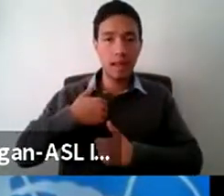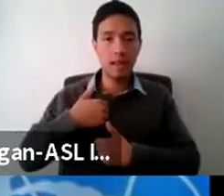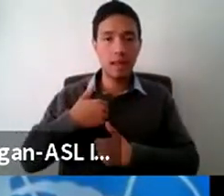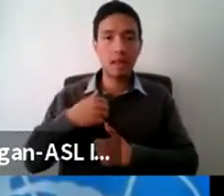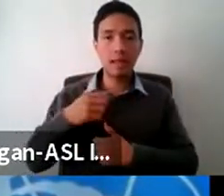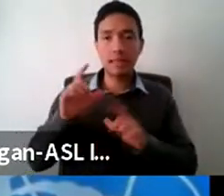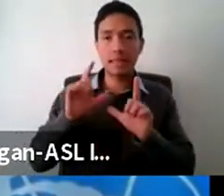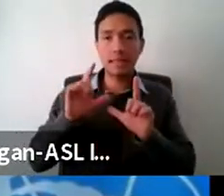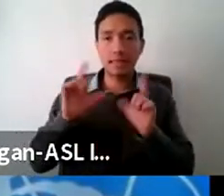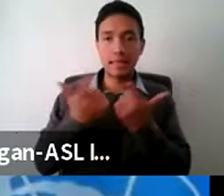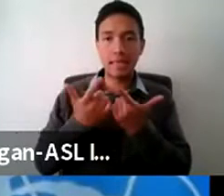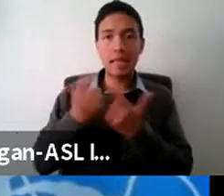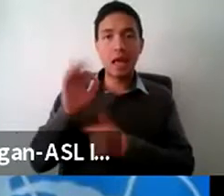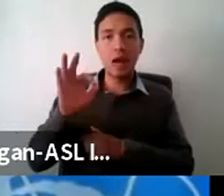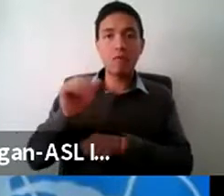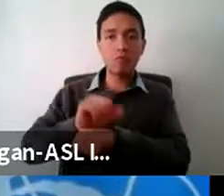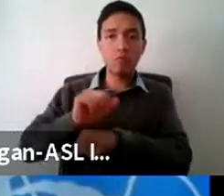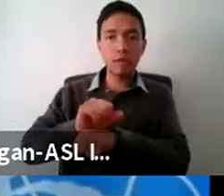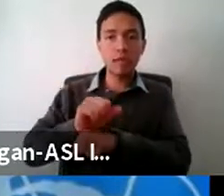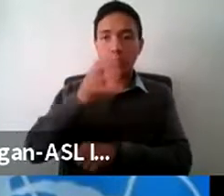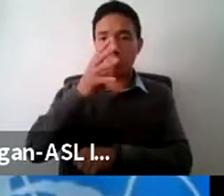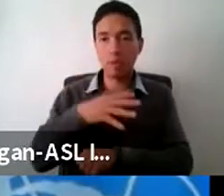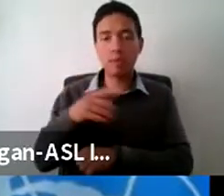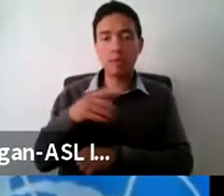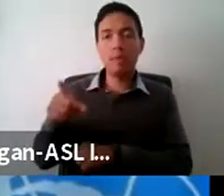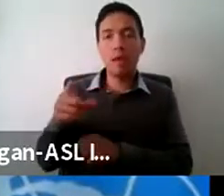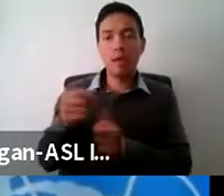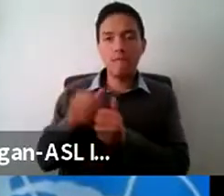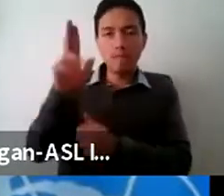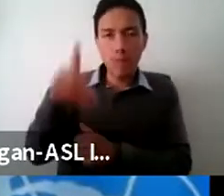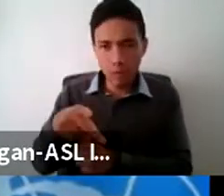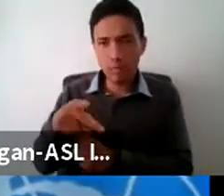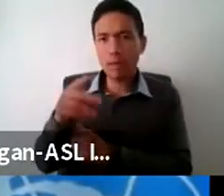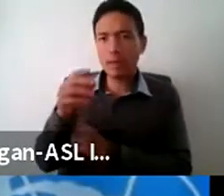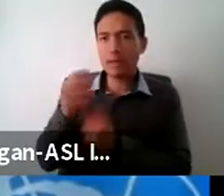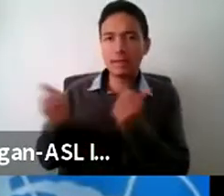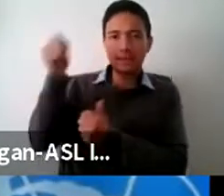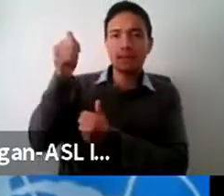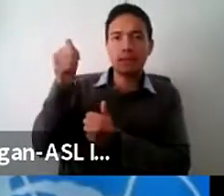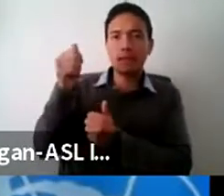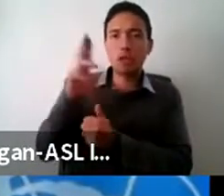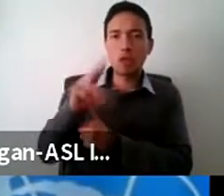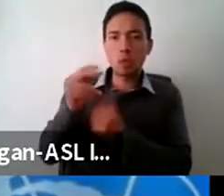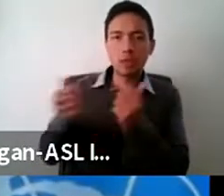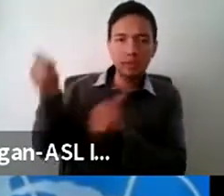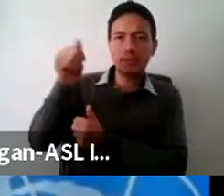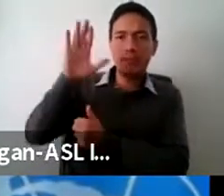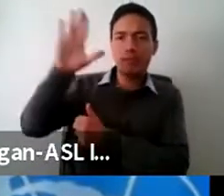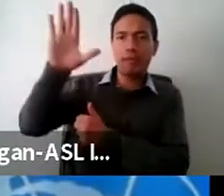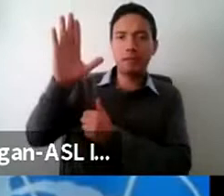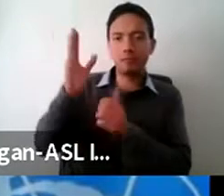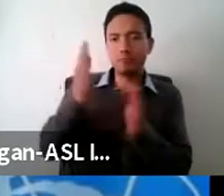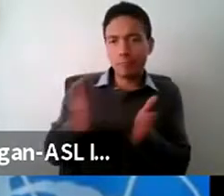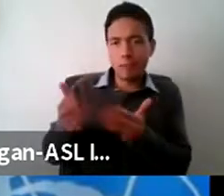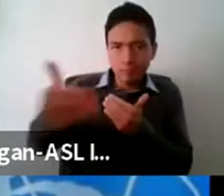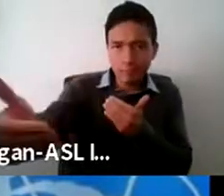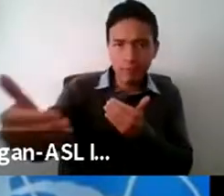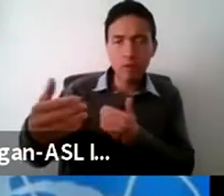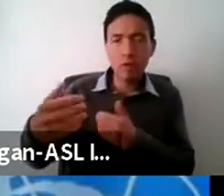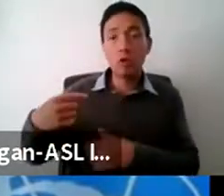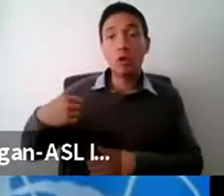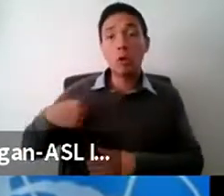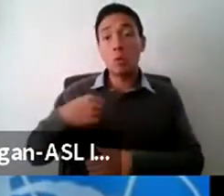on the recommendations on this issue of the Secretary General's roadmap for digital cooperation. We drafted